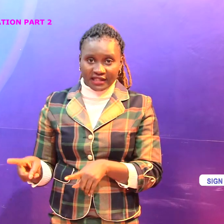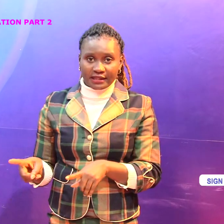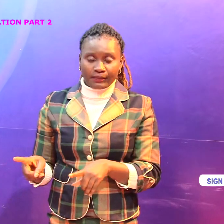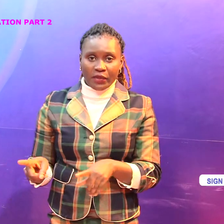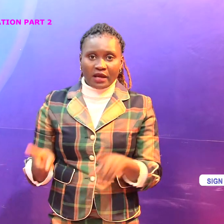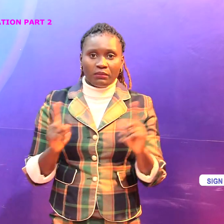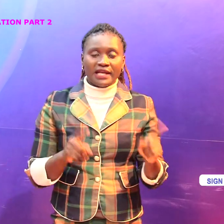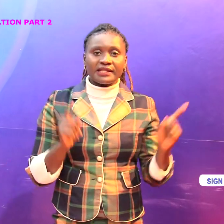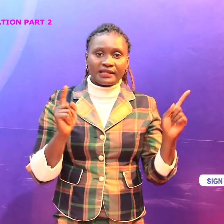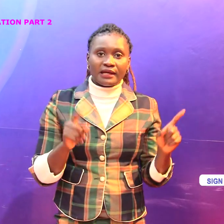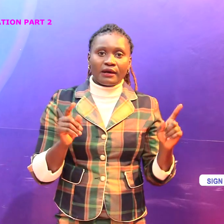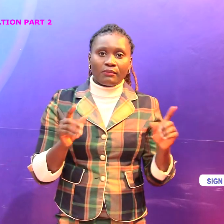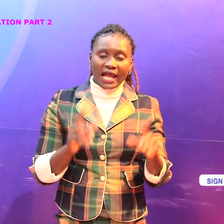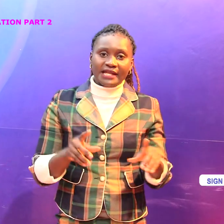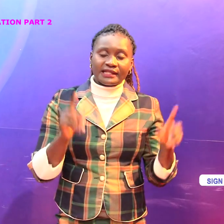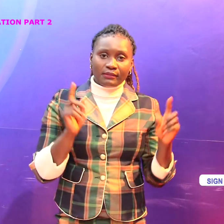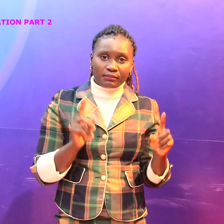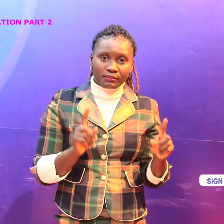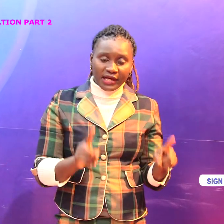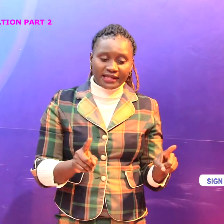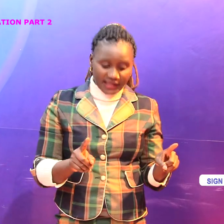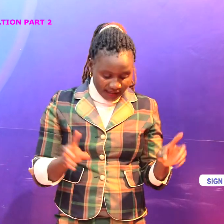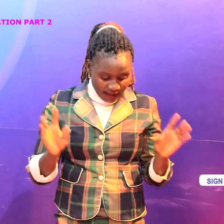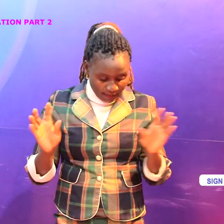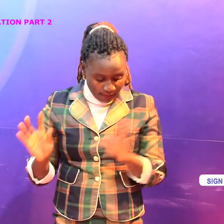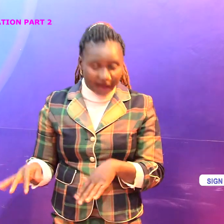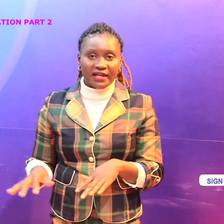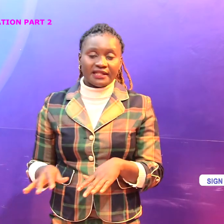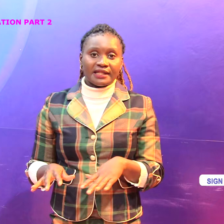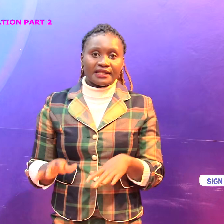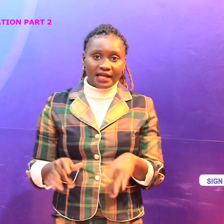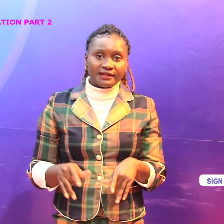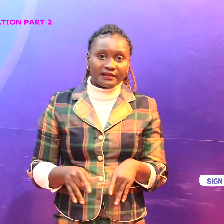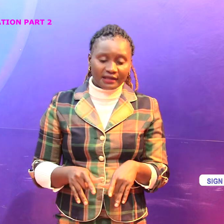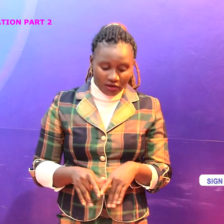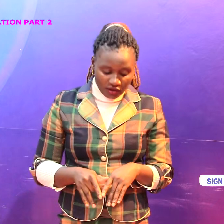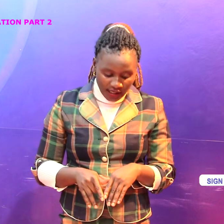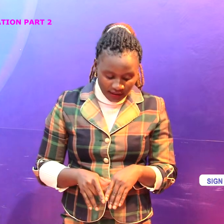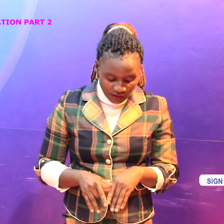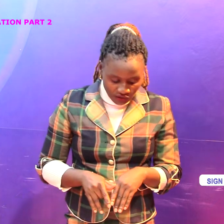perfect. Place plus present perfect tense. Okay?